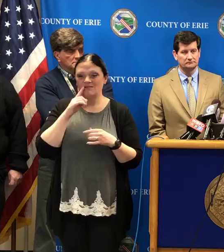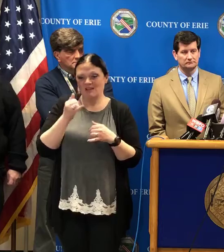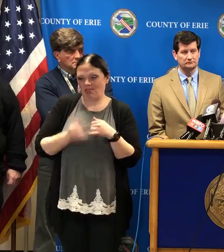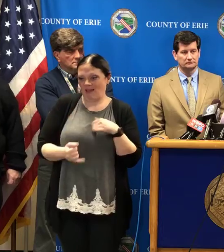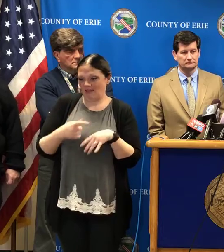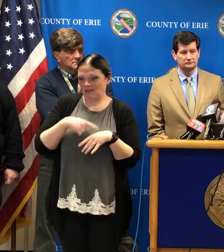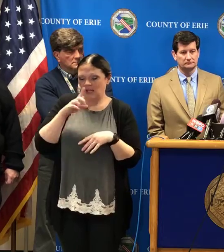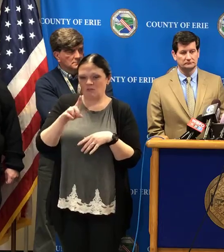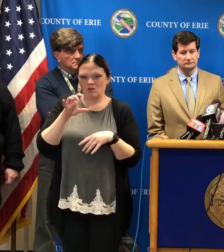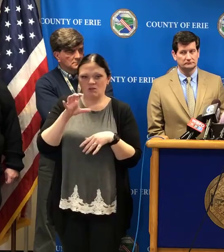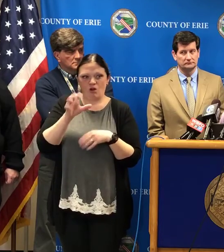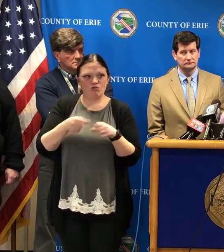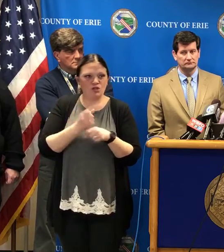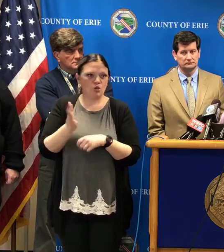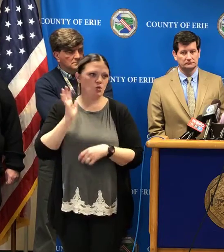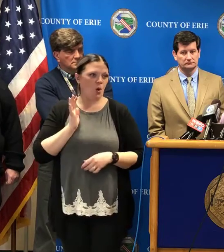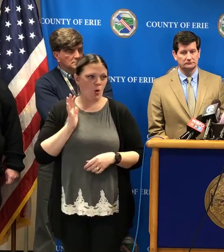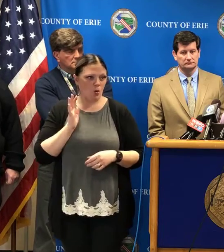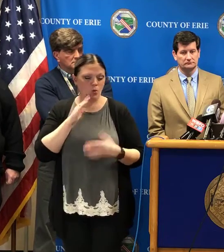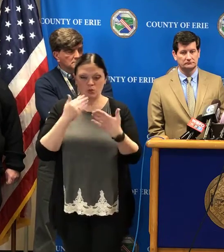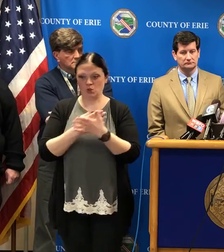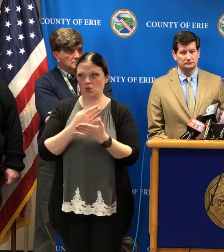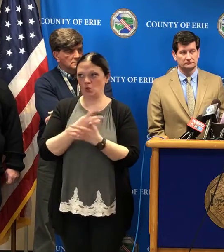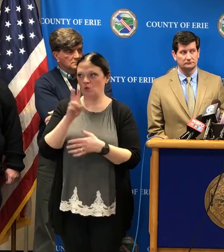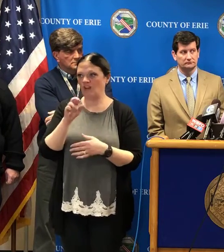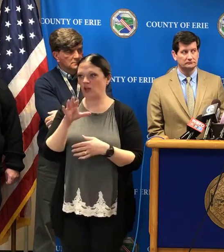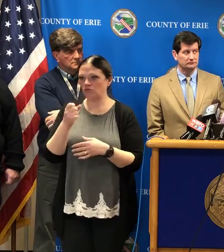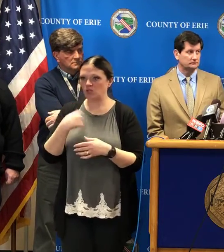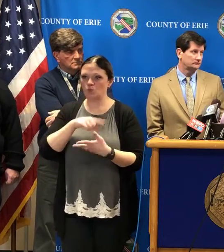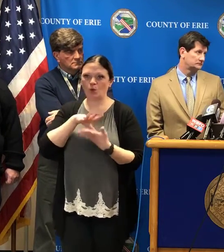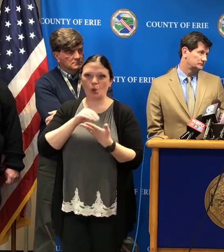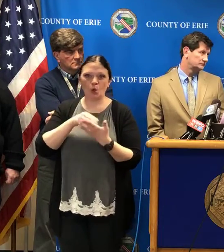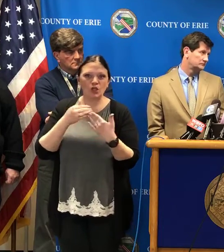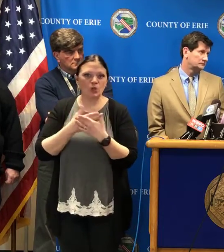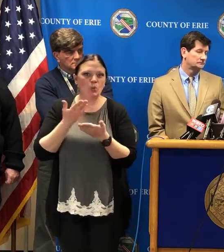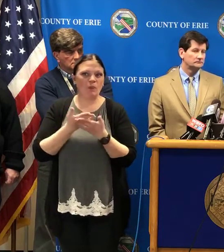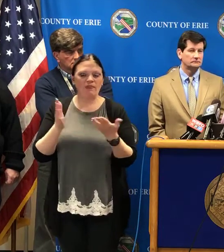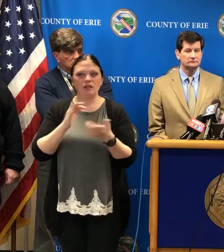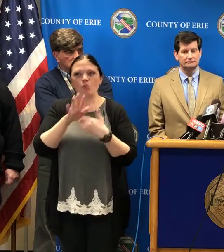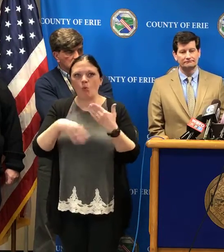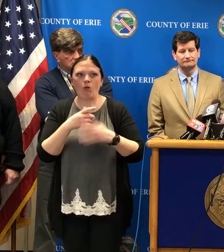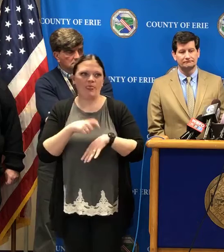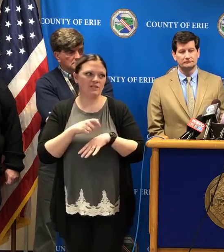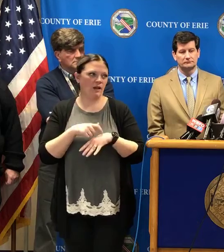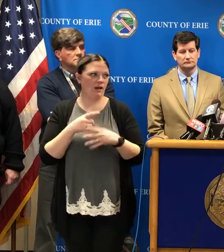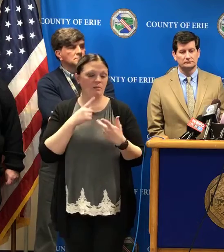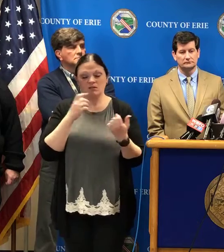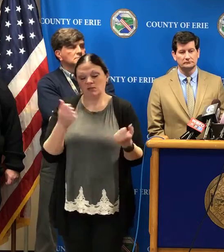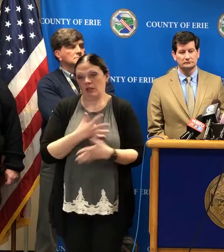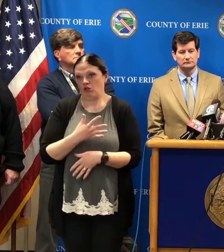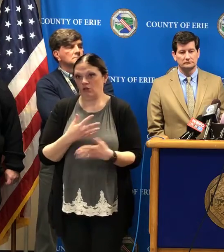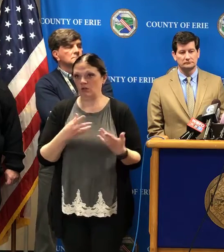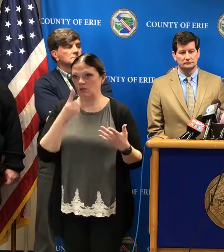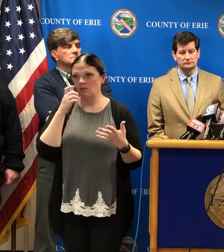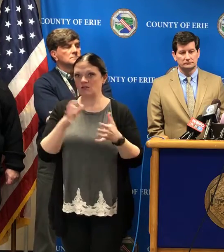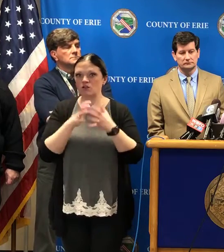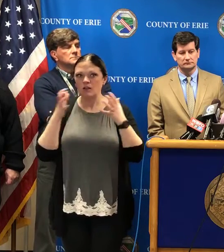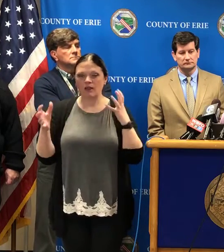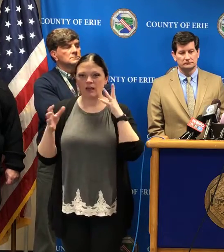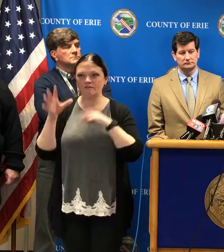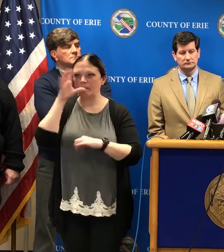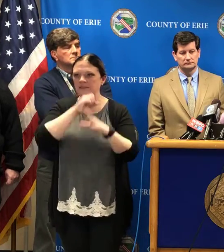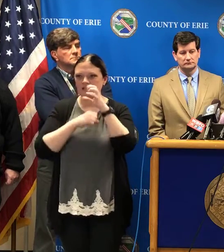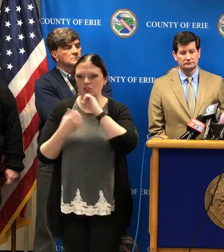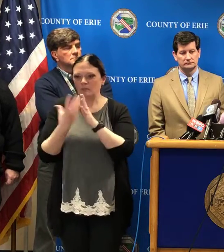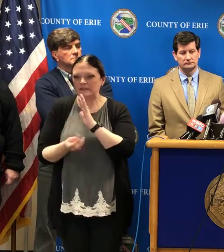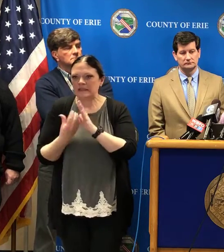ago. And it's a new virus. We're learning new things all the time about it. And it's scary because there's a lot of missing